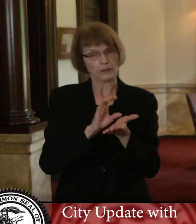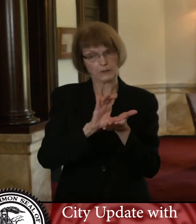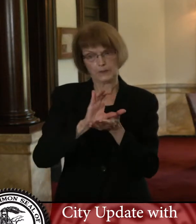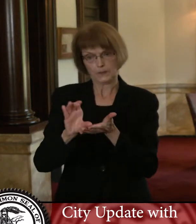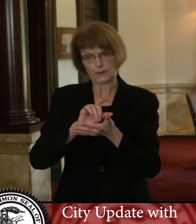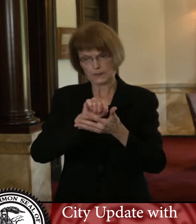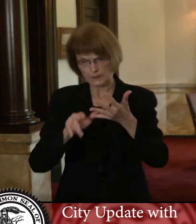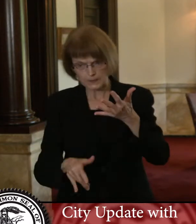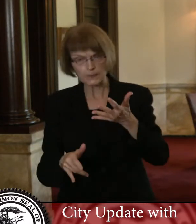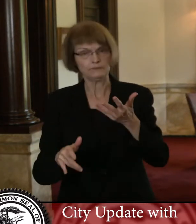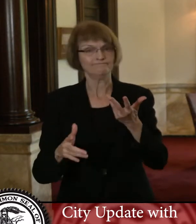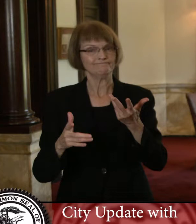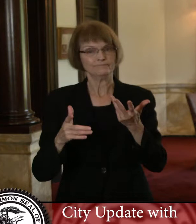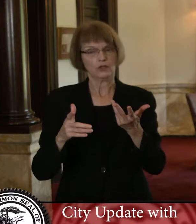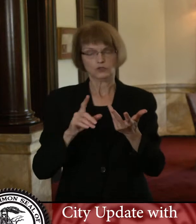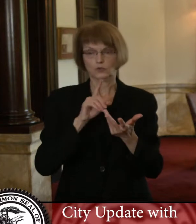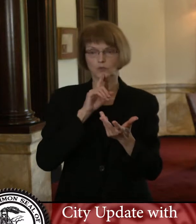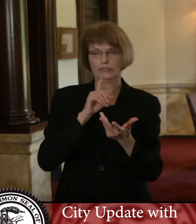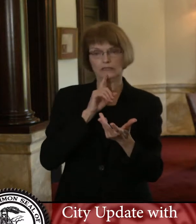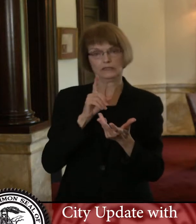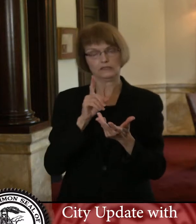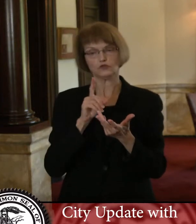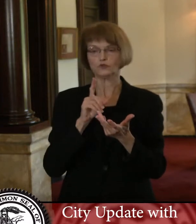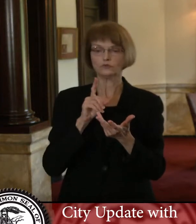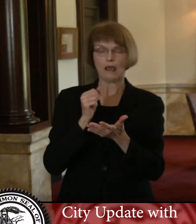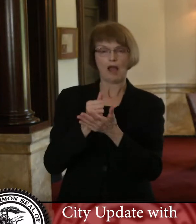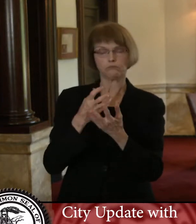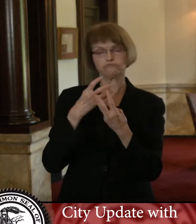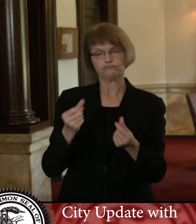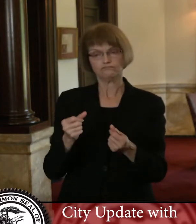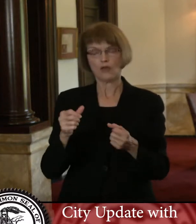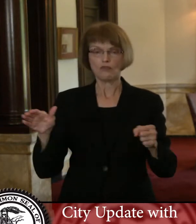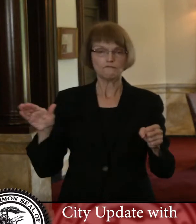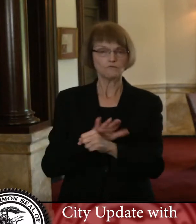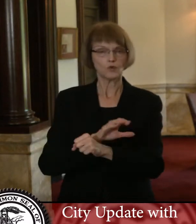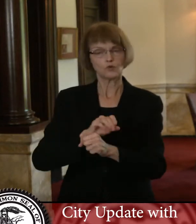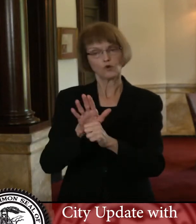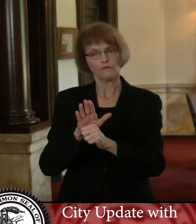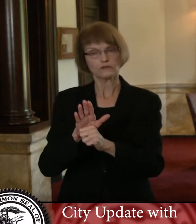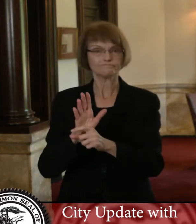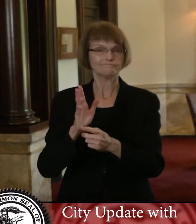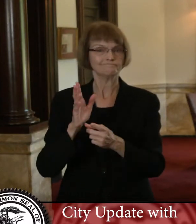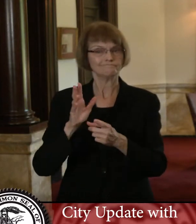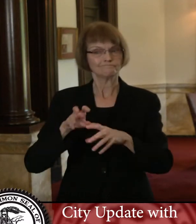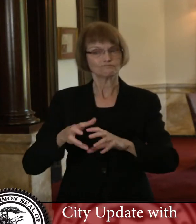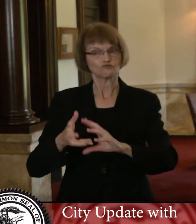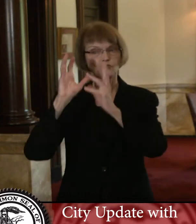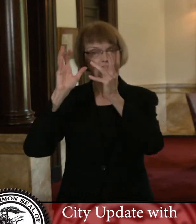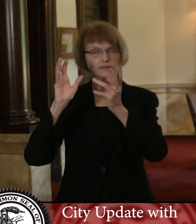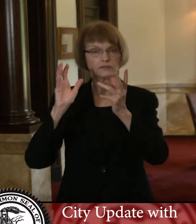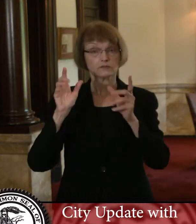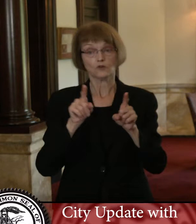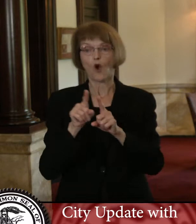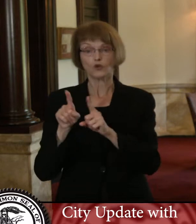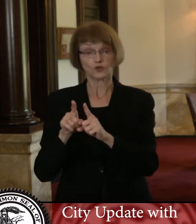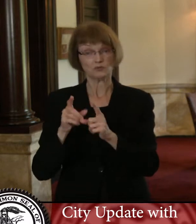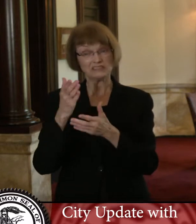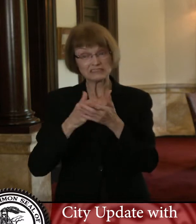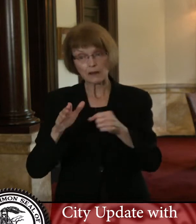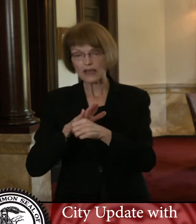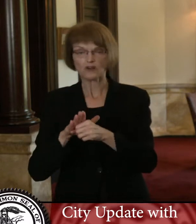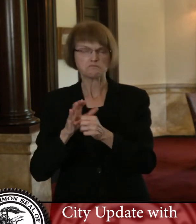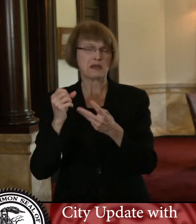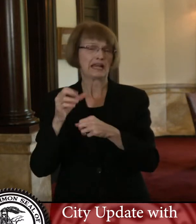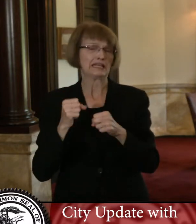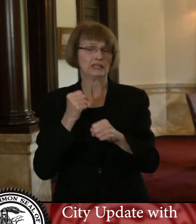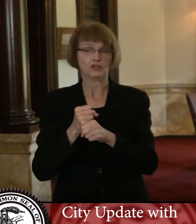full scope of the COVID-19 crisis as well as decades of disinvestment. This plan also includes policies